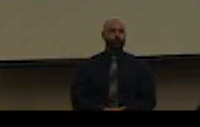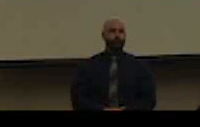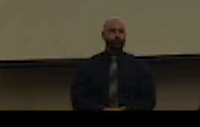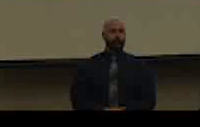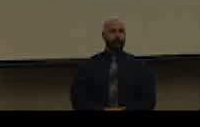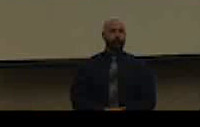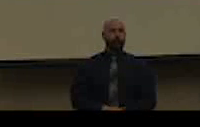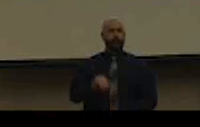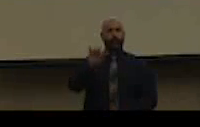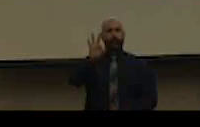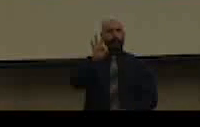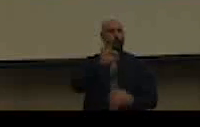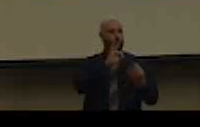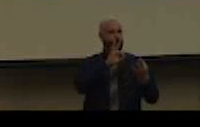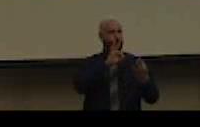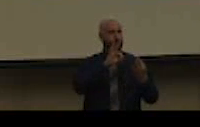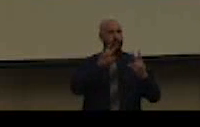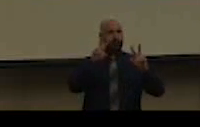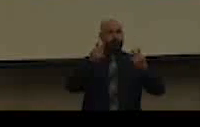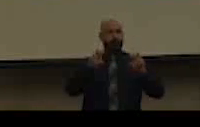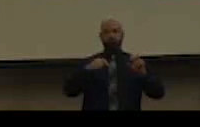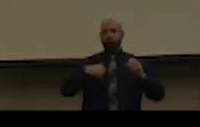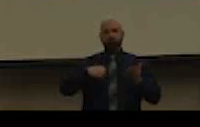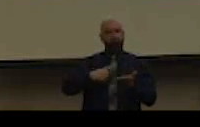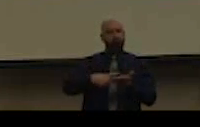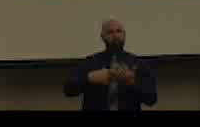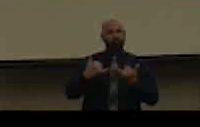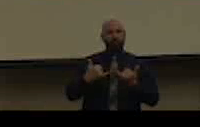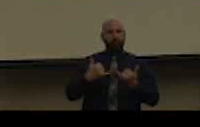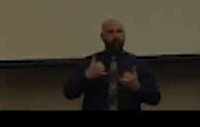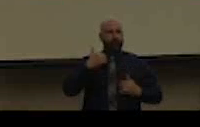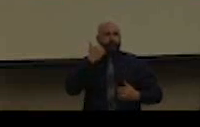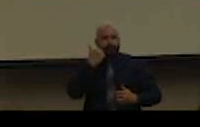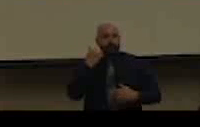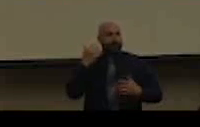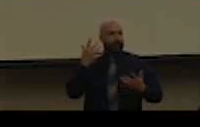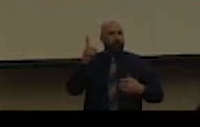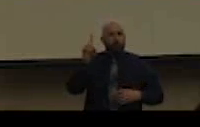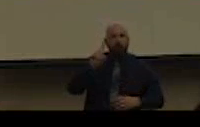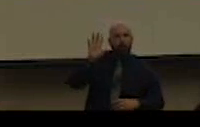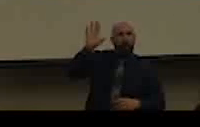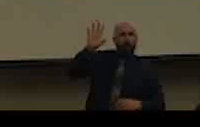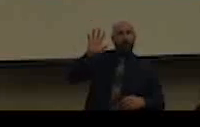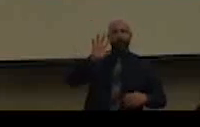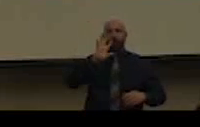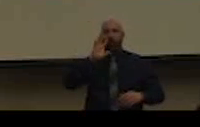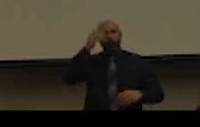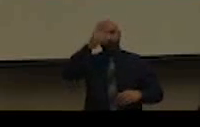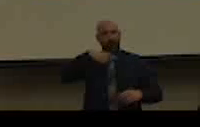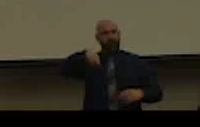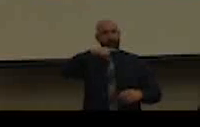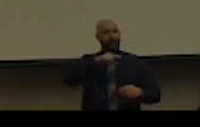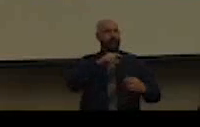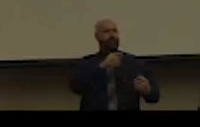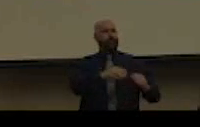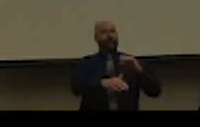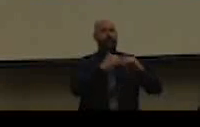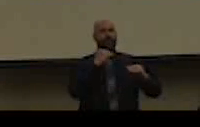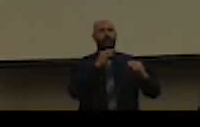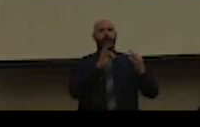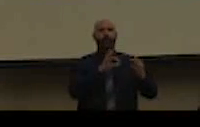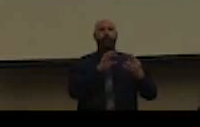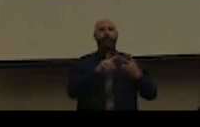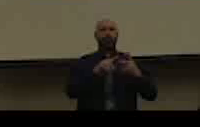on topics we didn't discuss today and you were feeling a little shy, you didn't want to say to the whole group, certainly feel free to send me feedback or the team